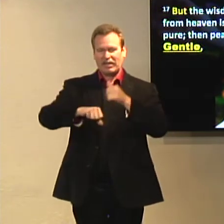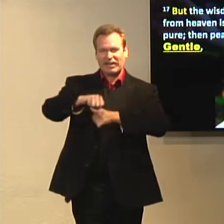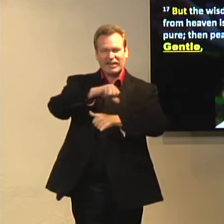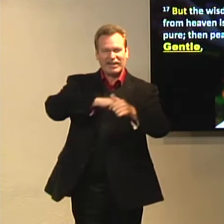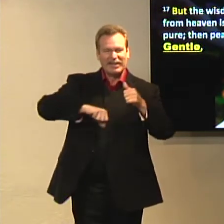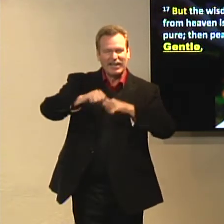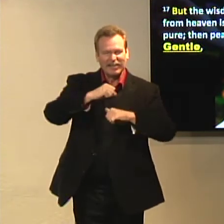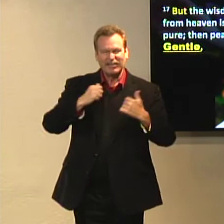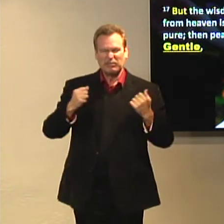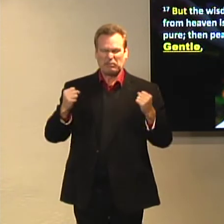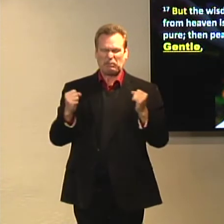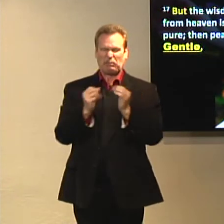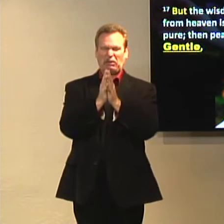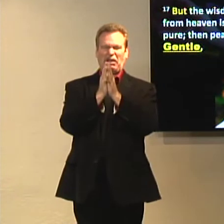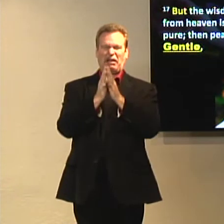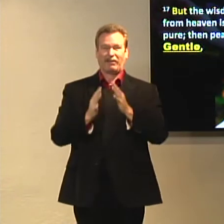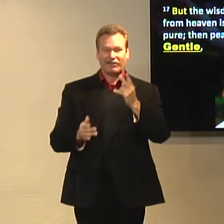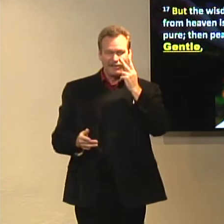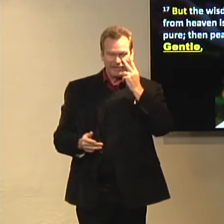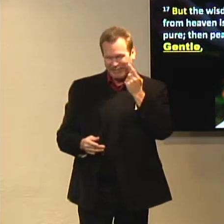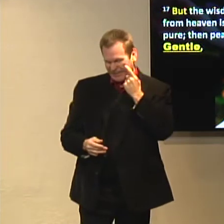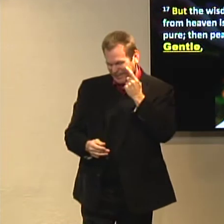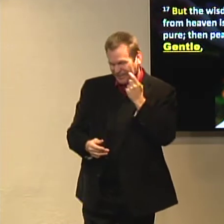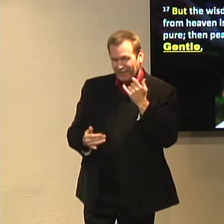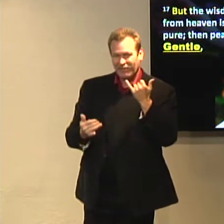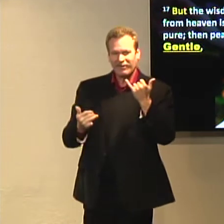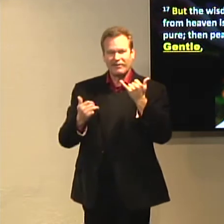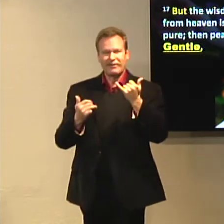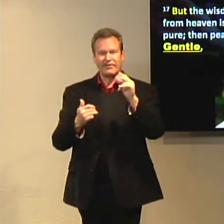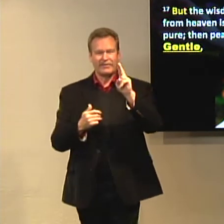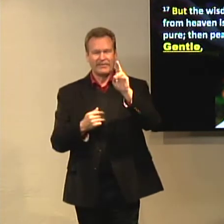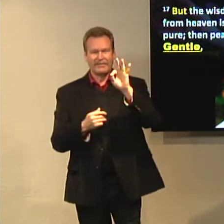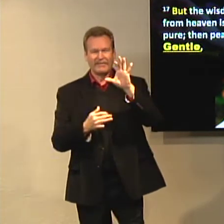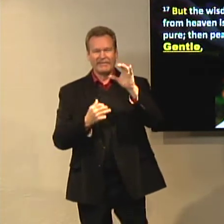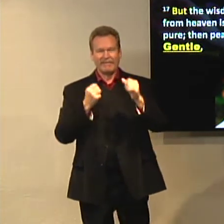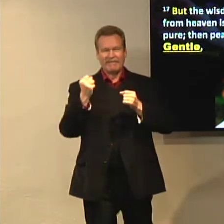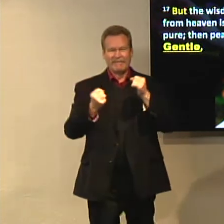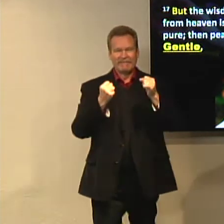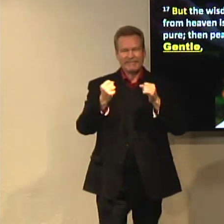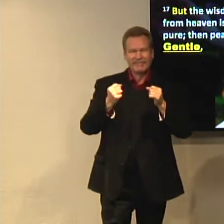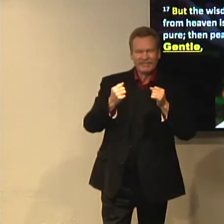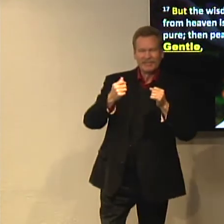that you are wise and he's the squirrely one. So when we see all of these things,